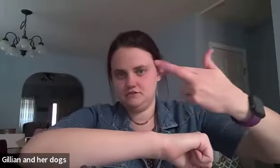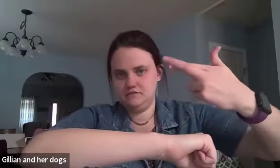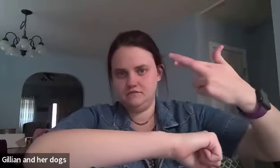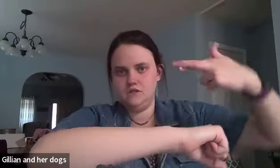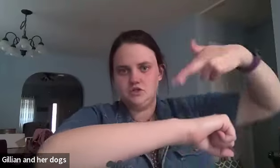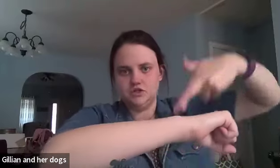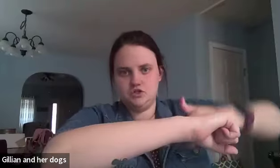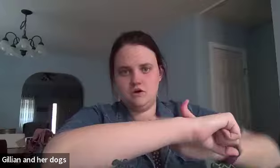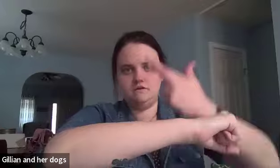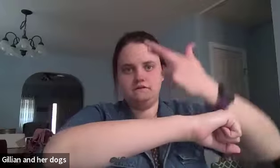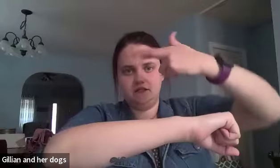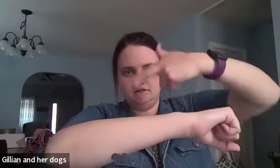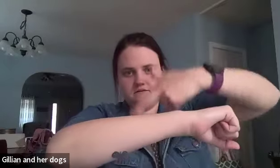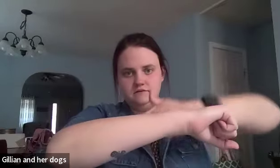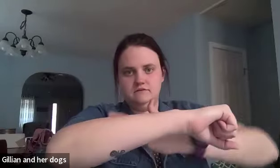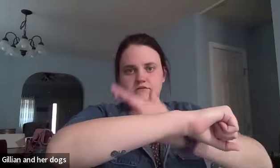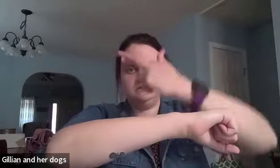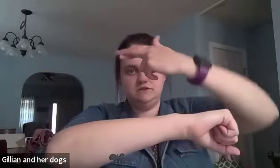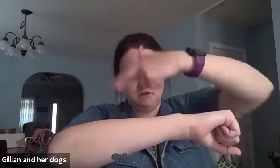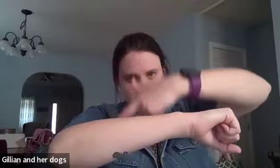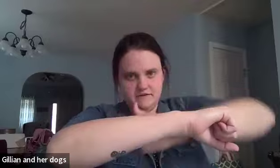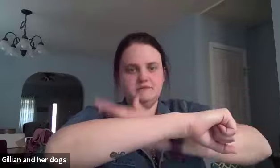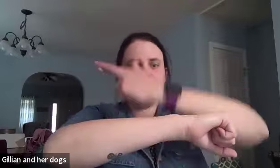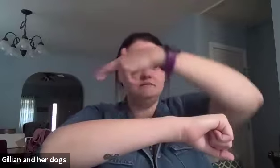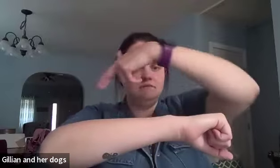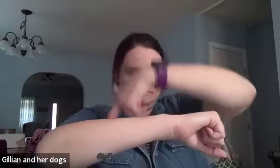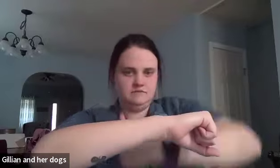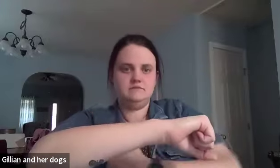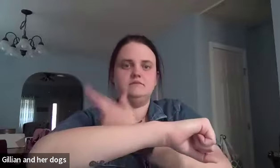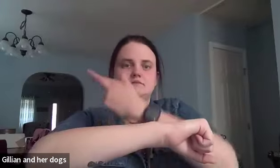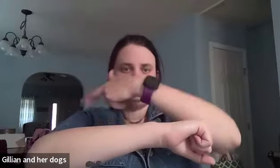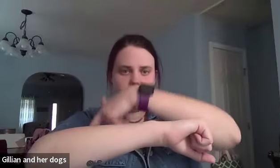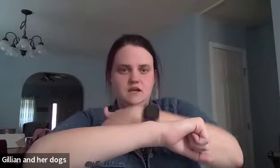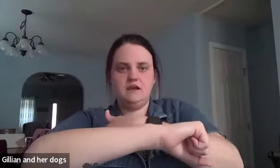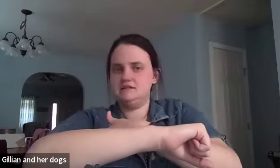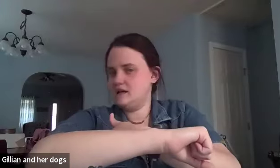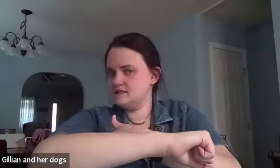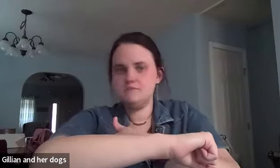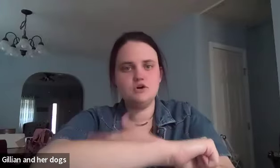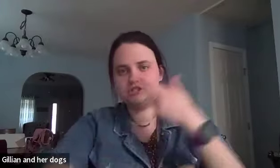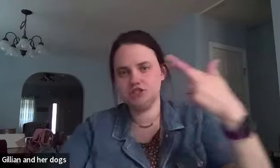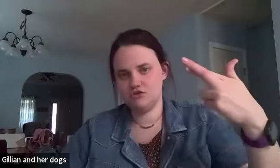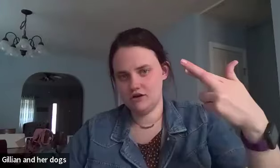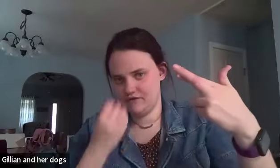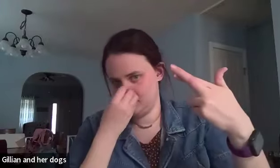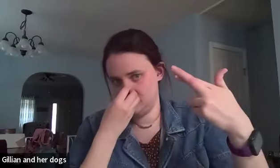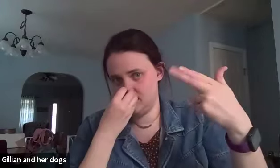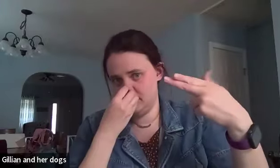fingers. Dolphin, dolphin. Okay, exact same motion, just crossed fingers instead of the